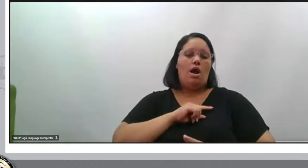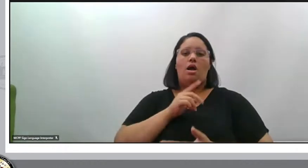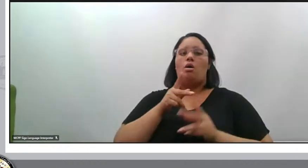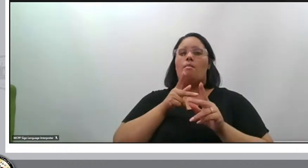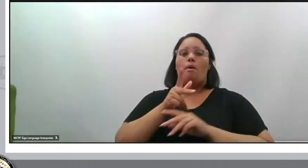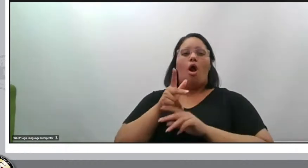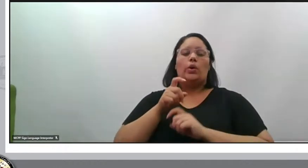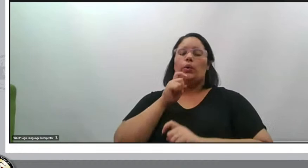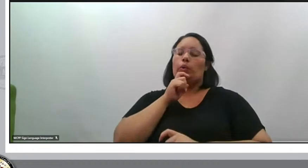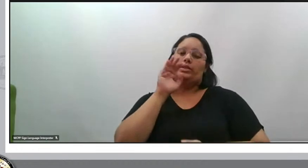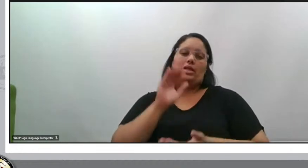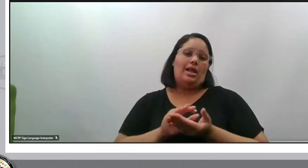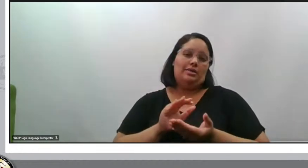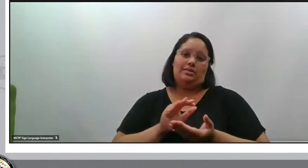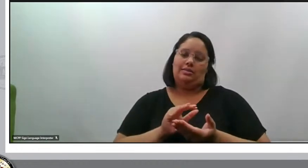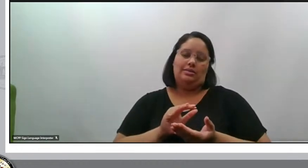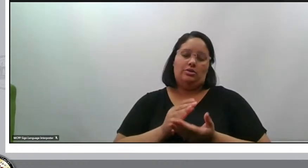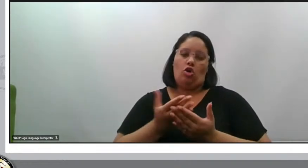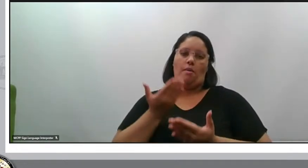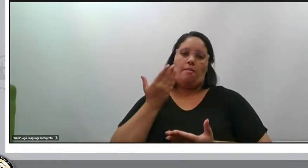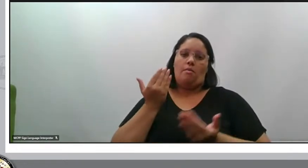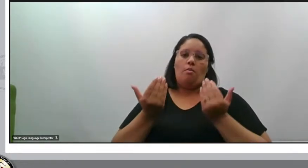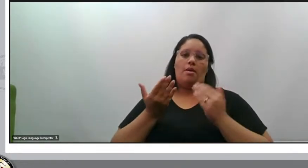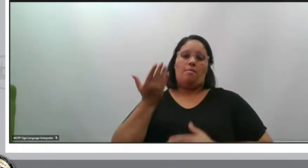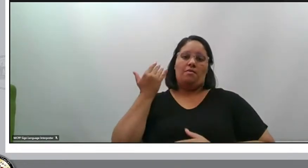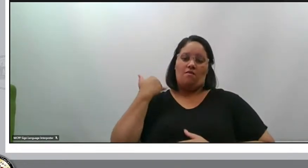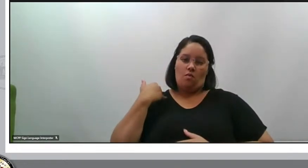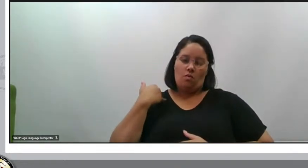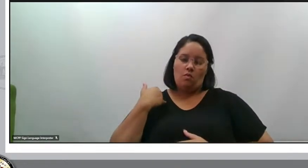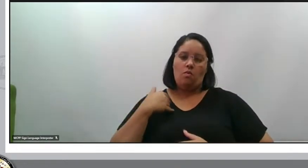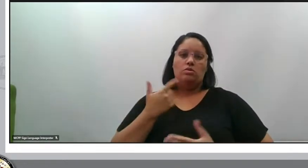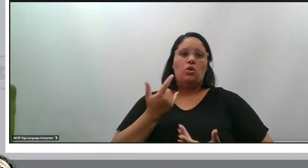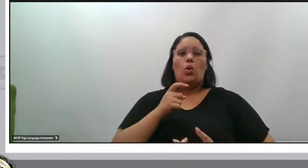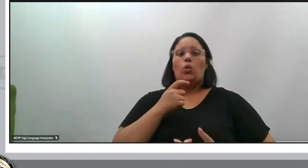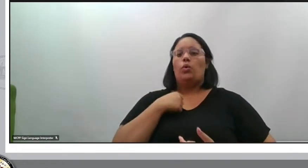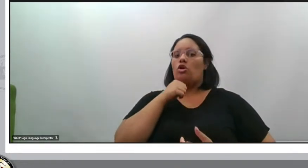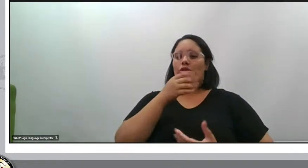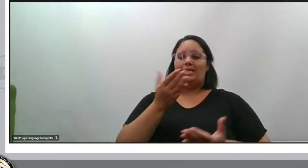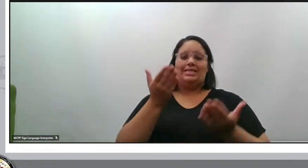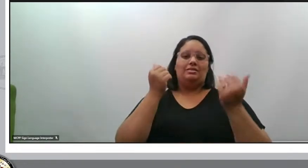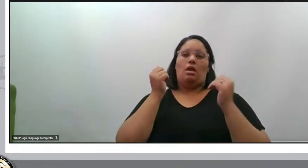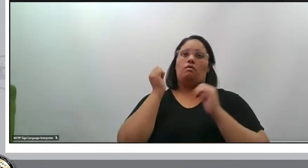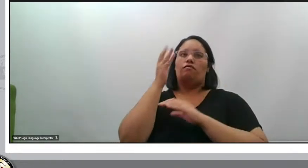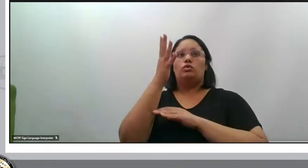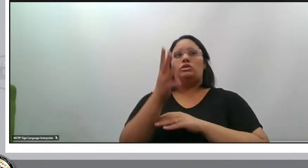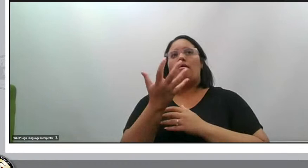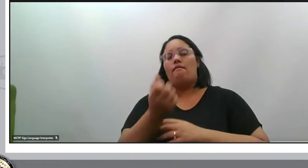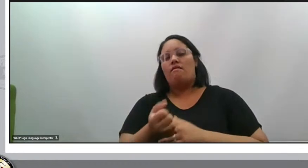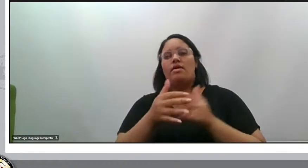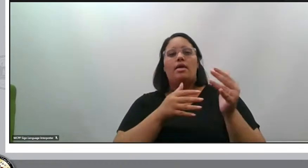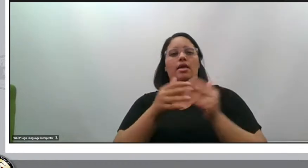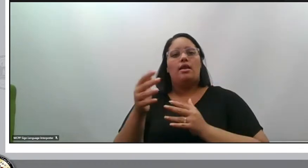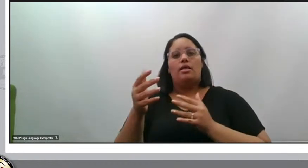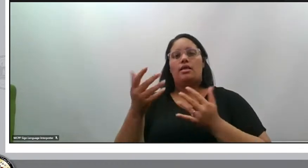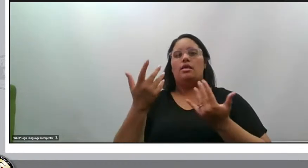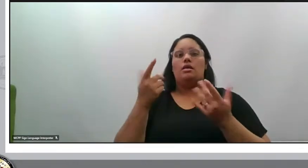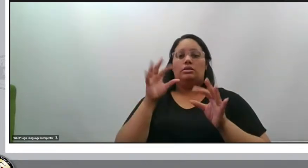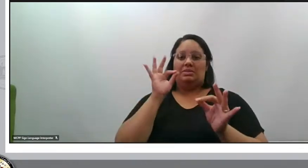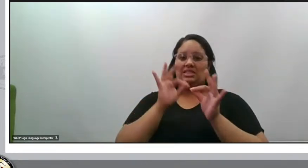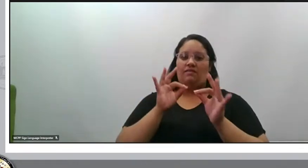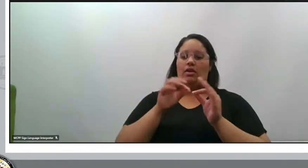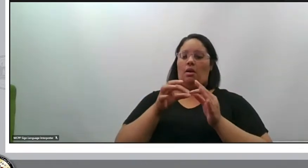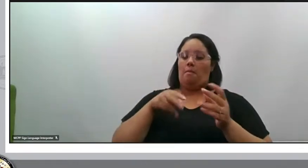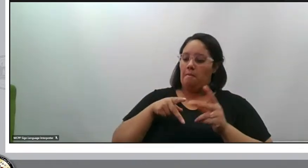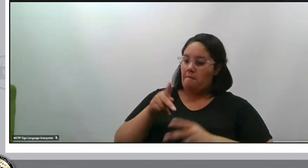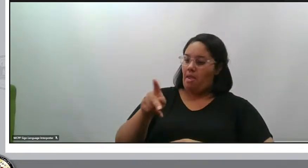is used less than what it was in previously. So we're not foreseeing any revenue specifically after the pay